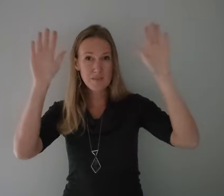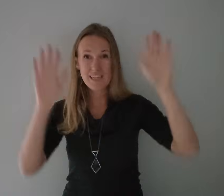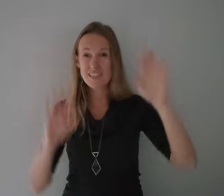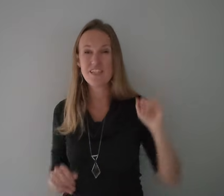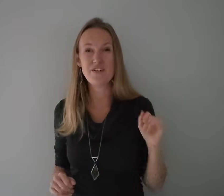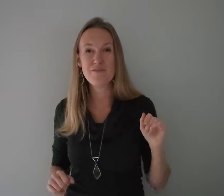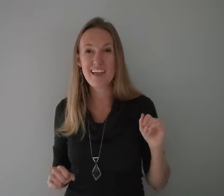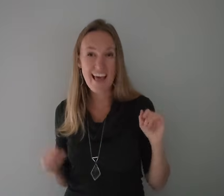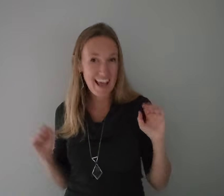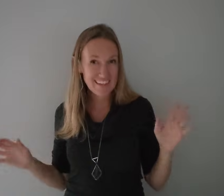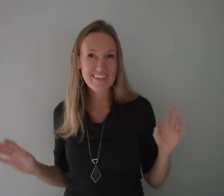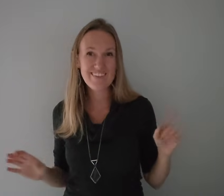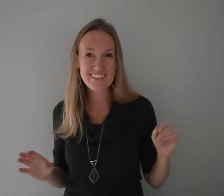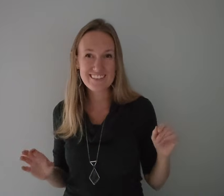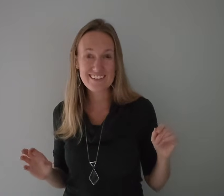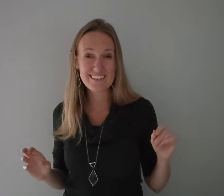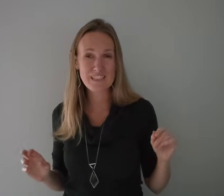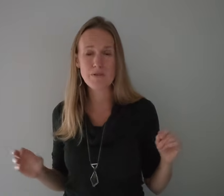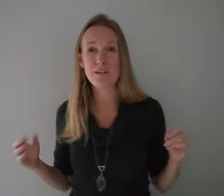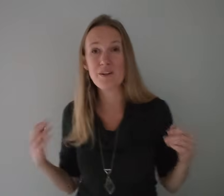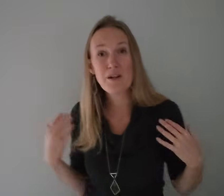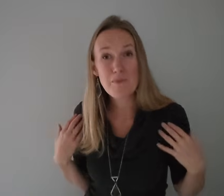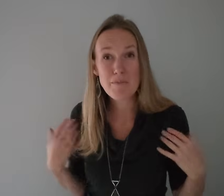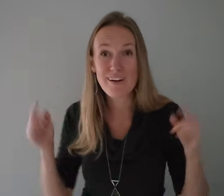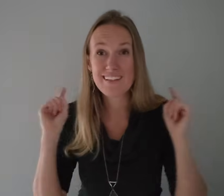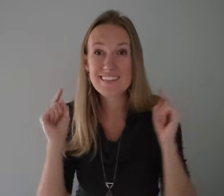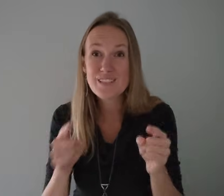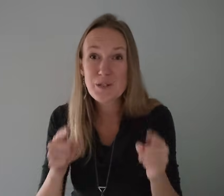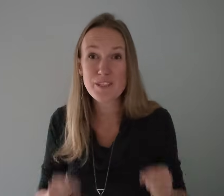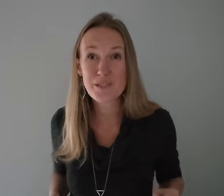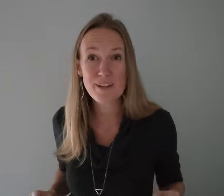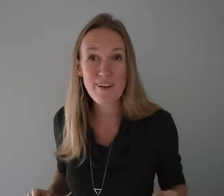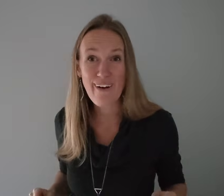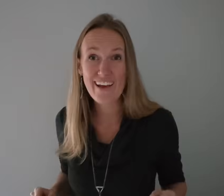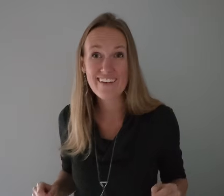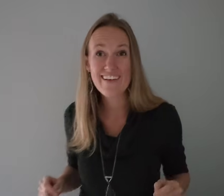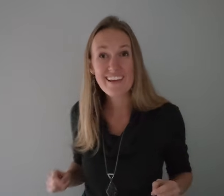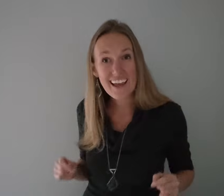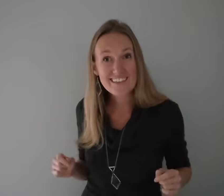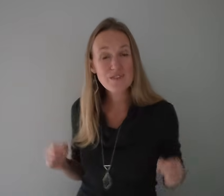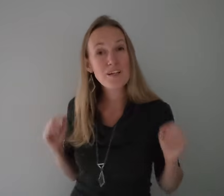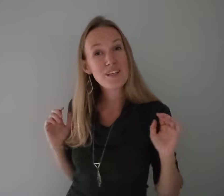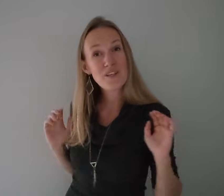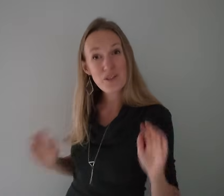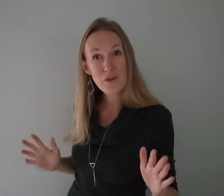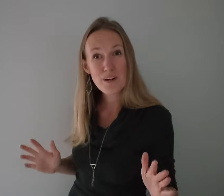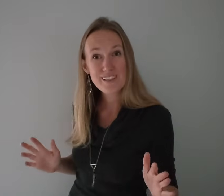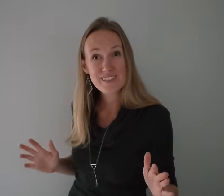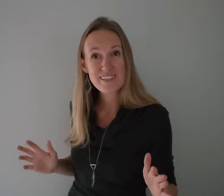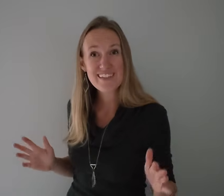again too. Anything you want to do there is acceptable. Remember, this is you worshiping God. Okay? So what you want to do